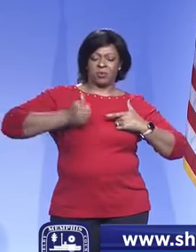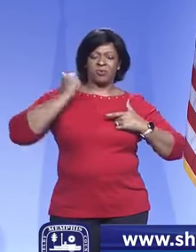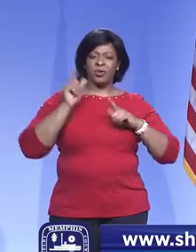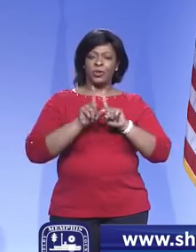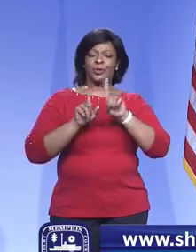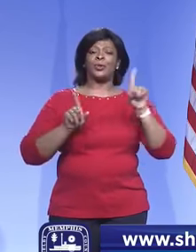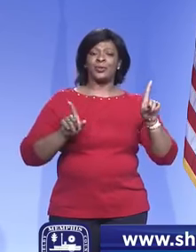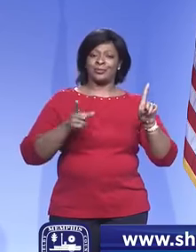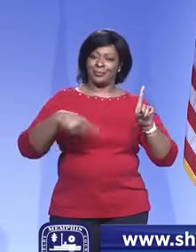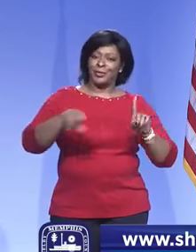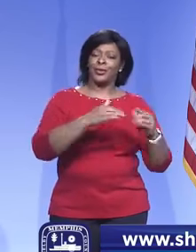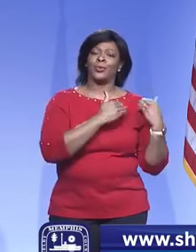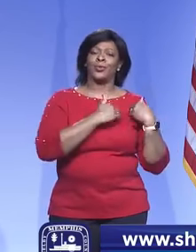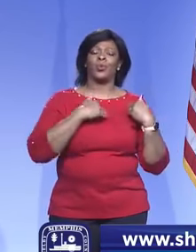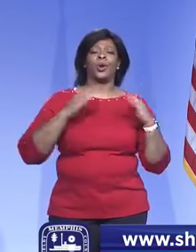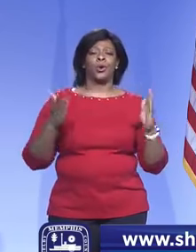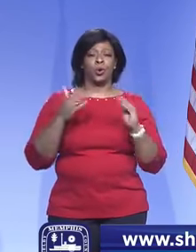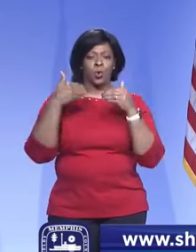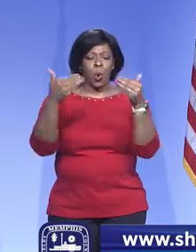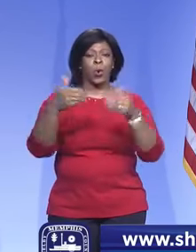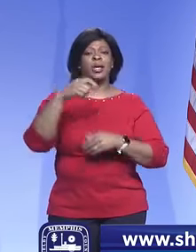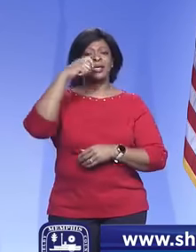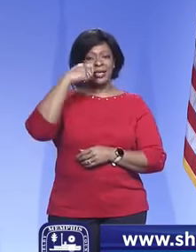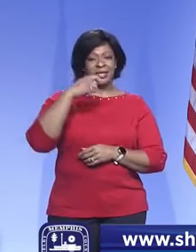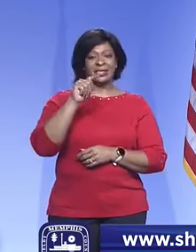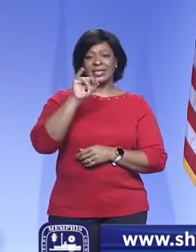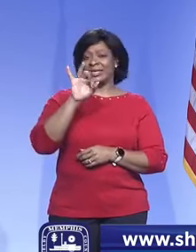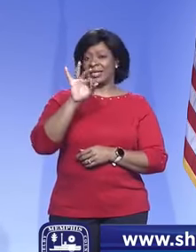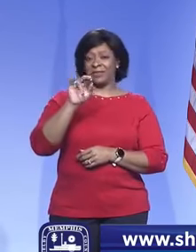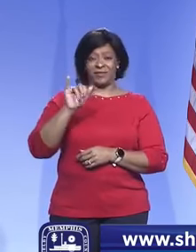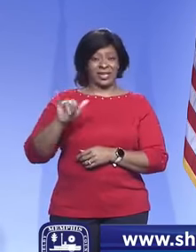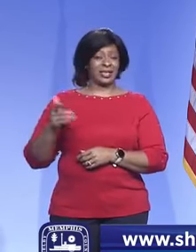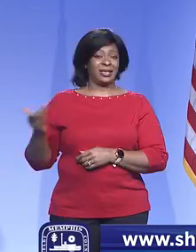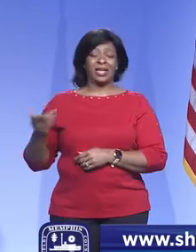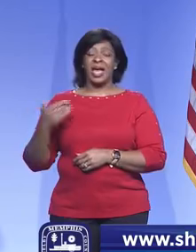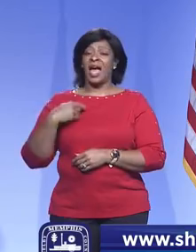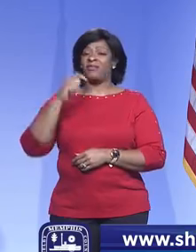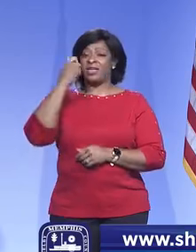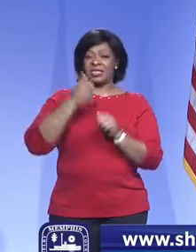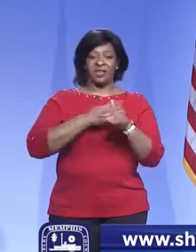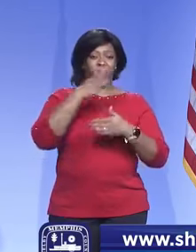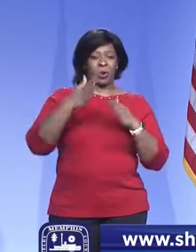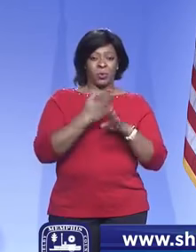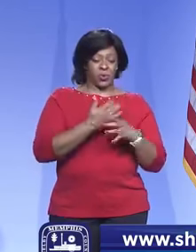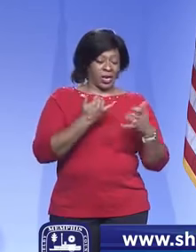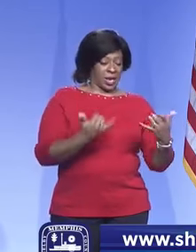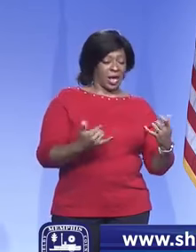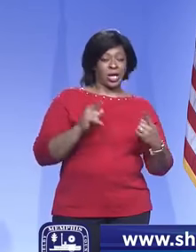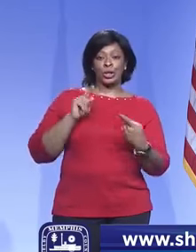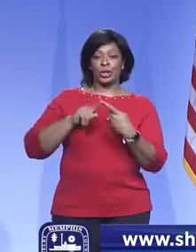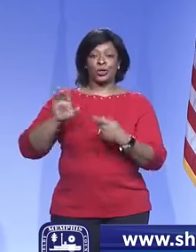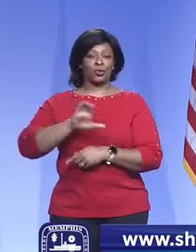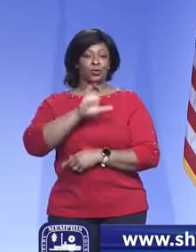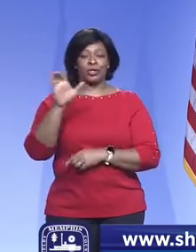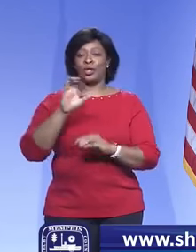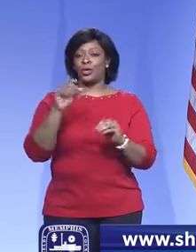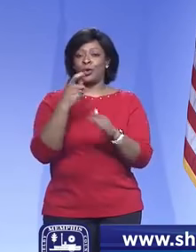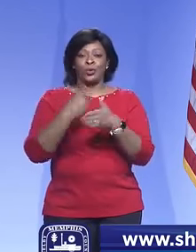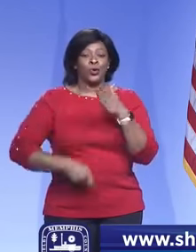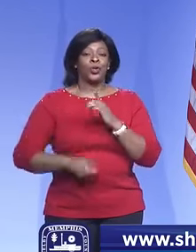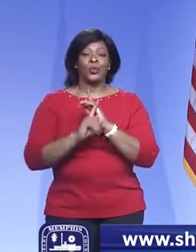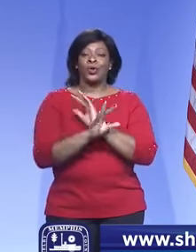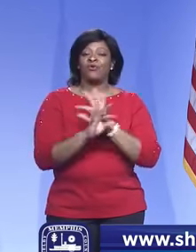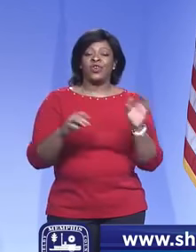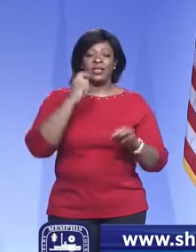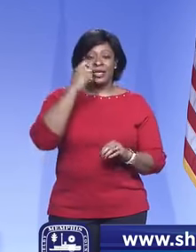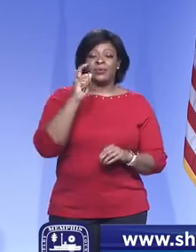distance. They're all encouraged to get tested. Tiffany said there's testing every weekend between now and Christmas. There's no charge to anybody.